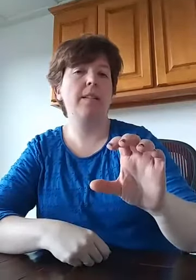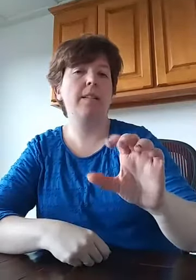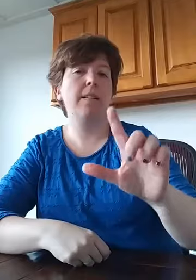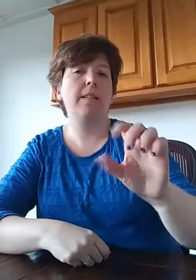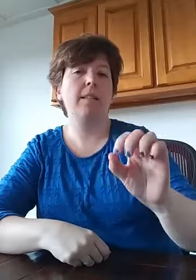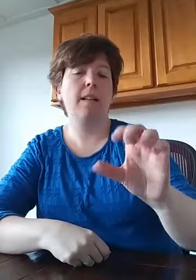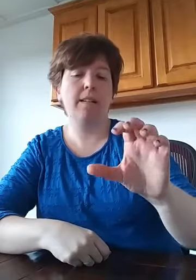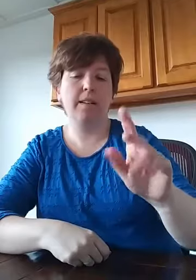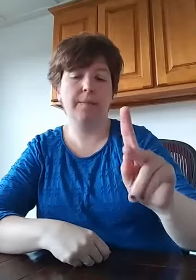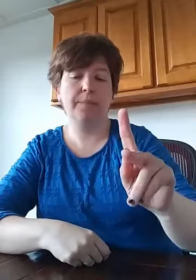Clock.